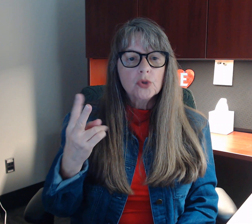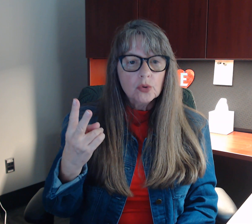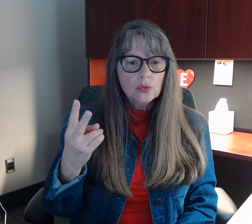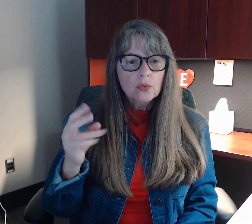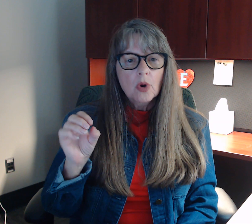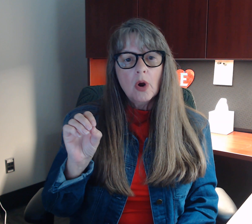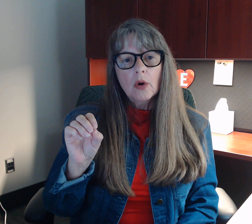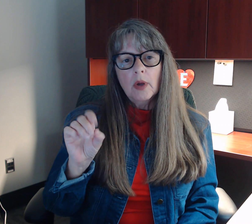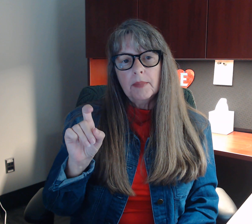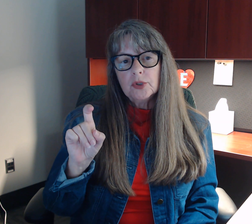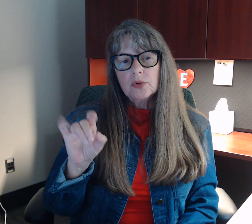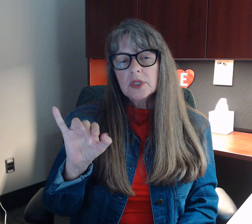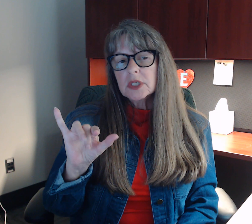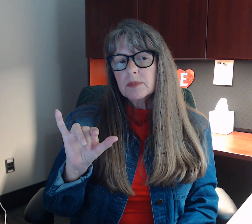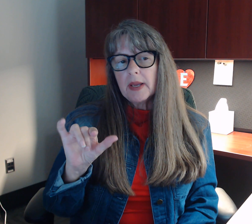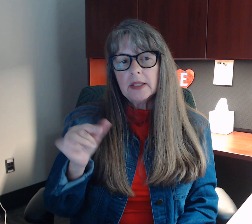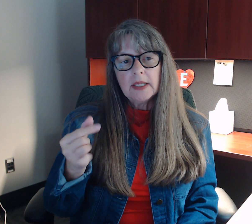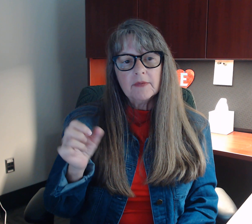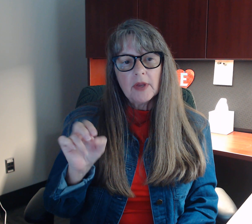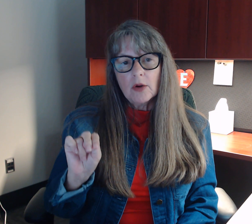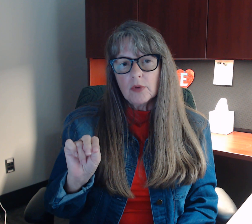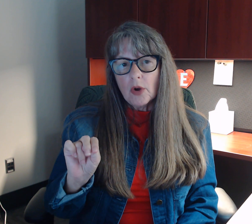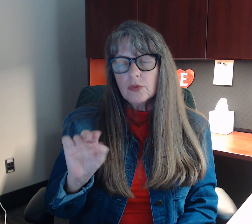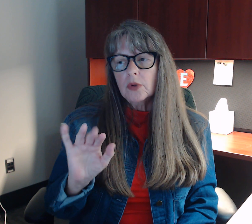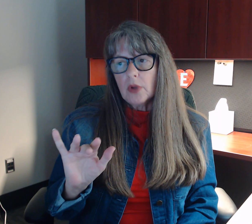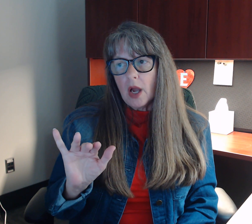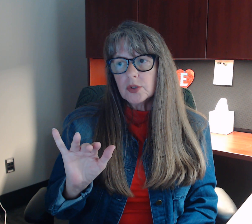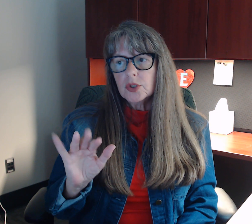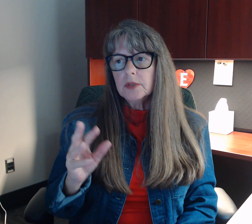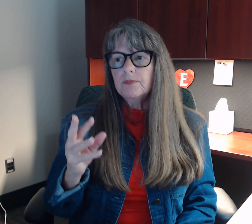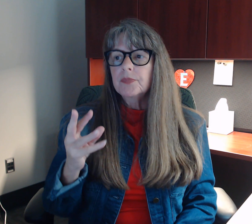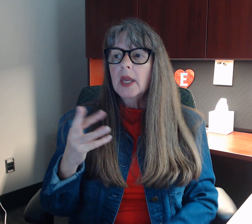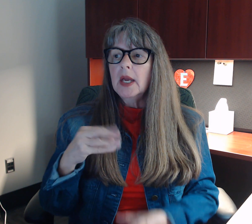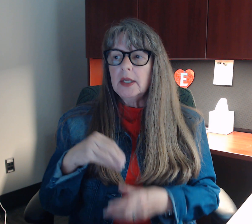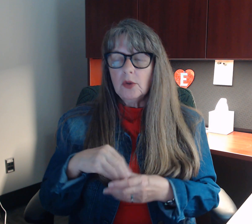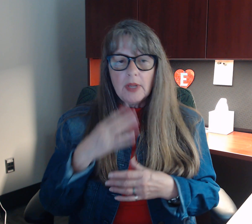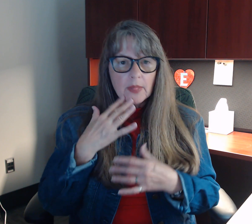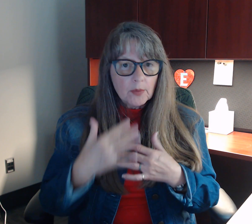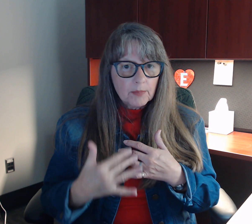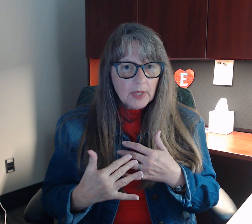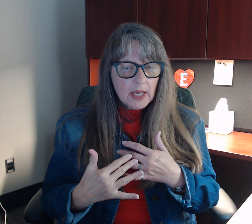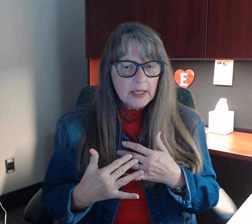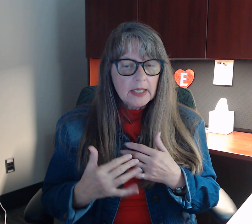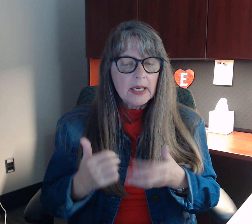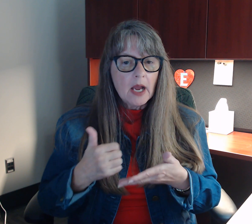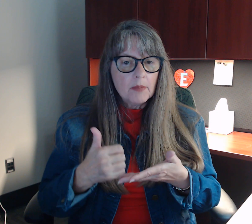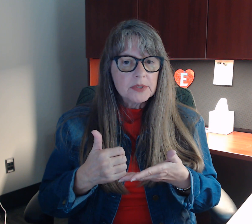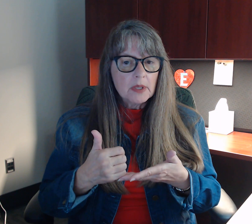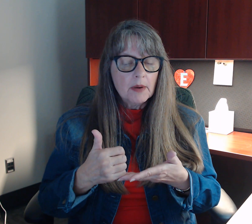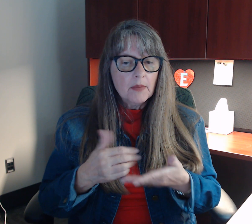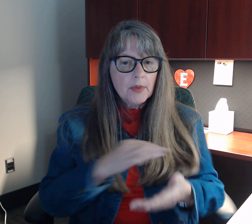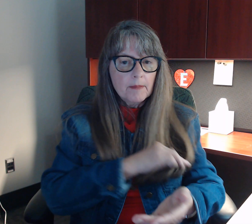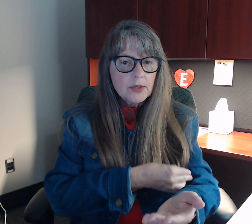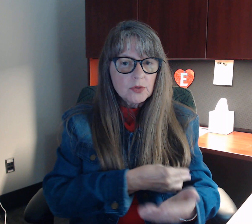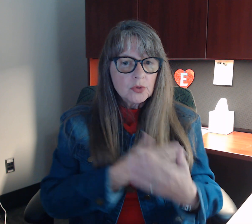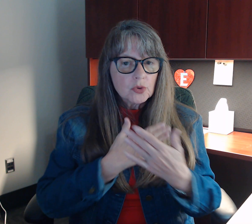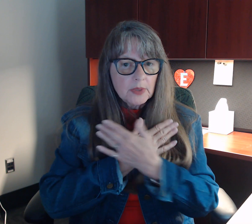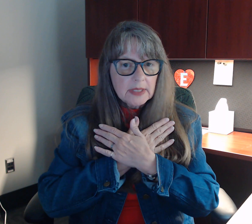O2, but you could spell it if they don't know the oxygen, in their blood. It helps the muscles to